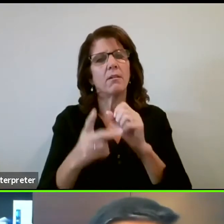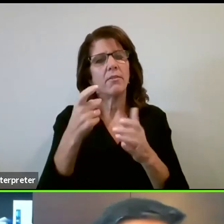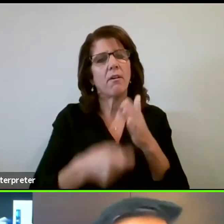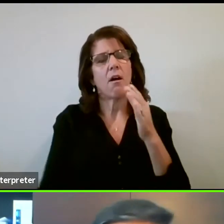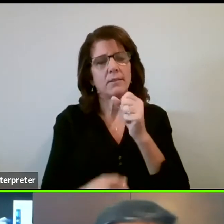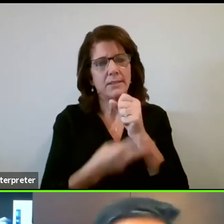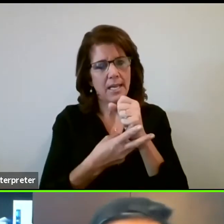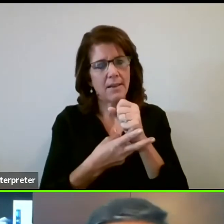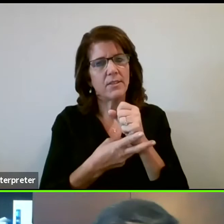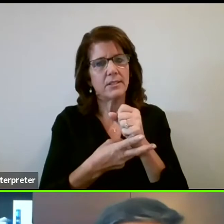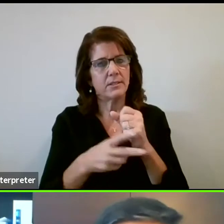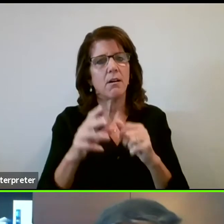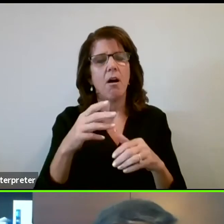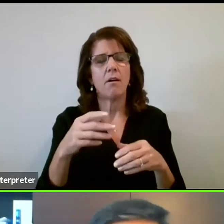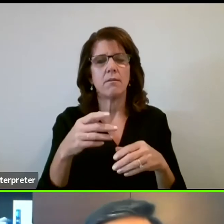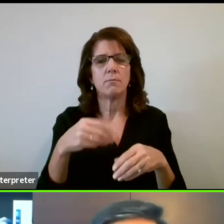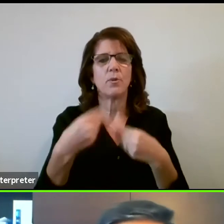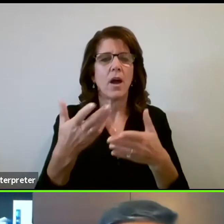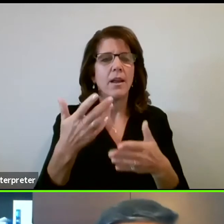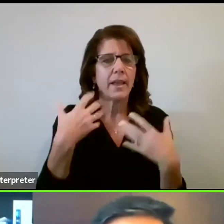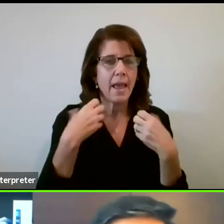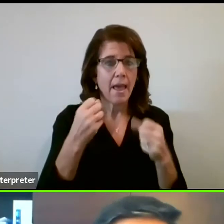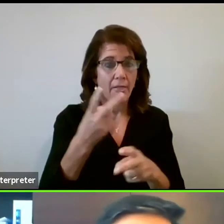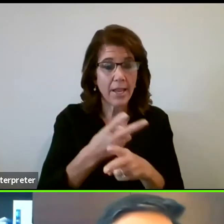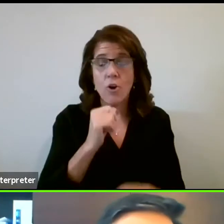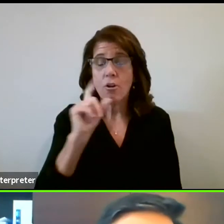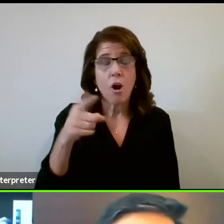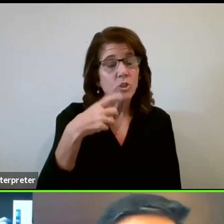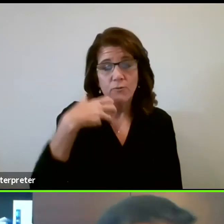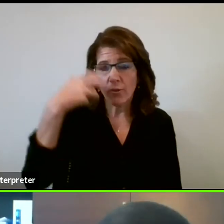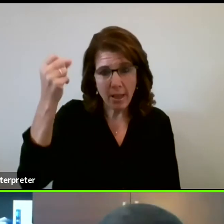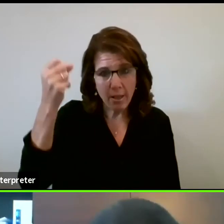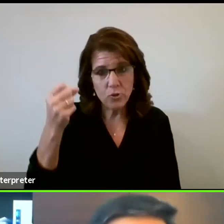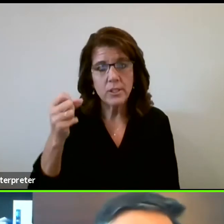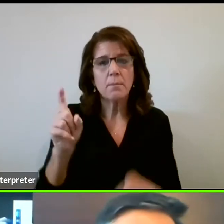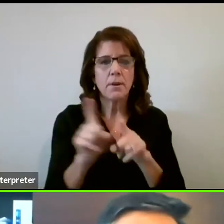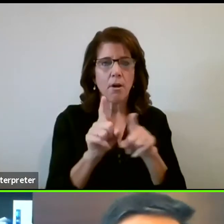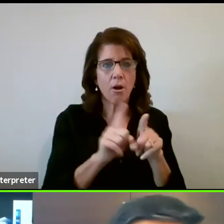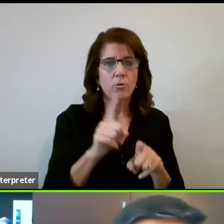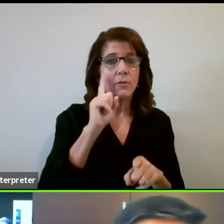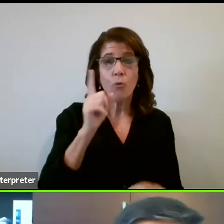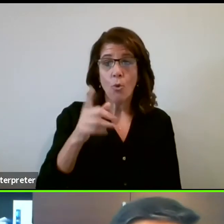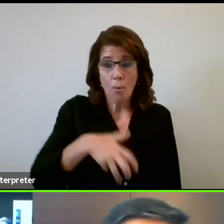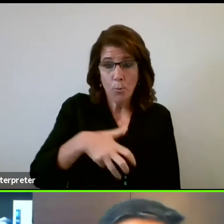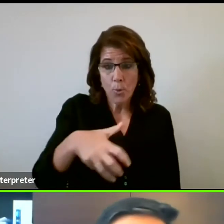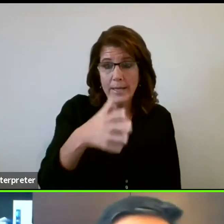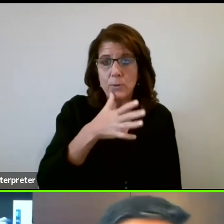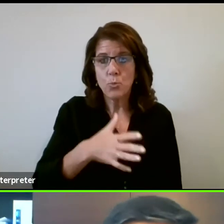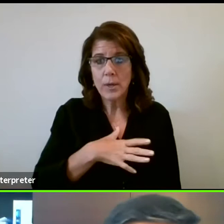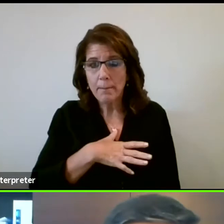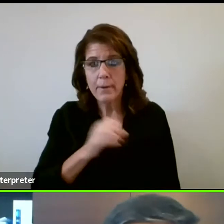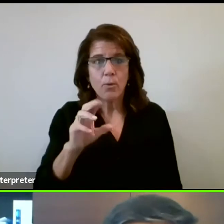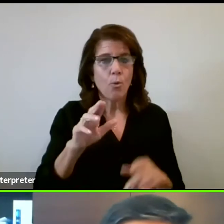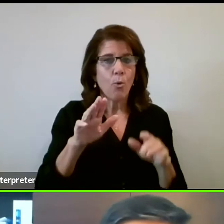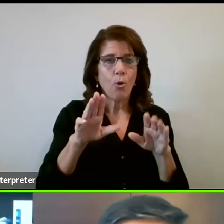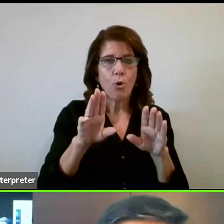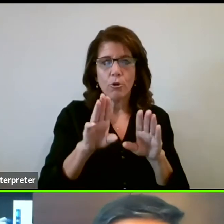healthcare delivery, not only for older adults, but also for pregnant women, for example, or